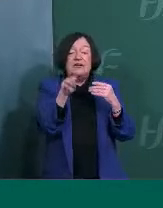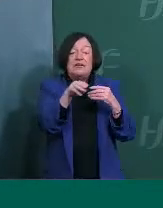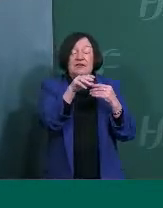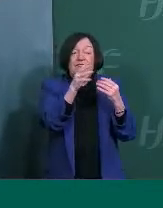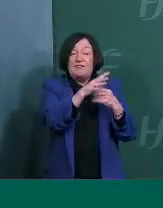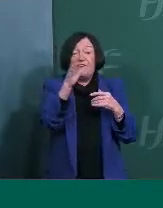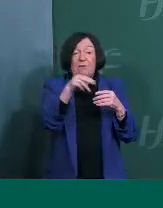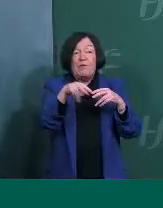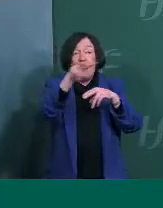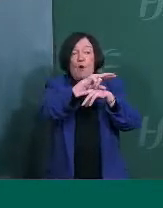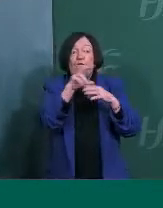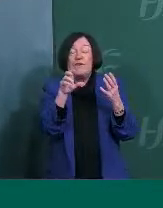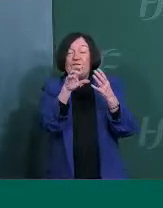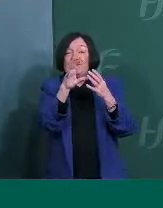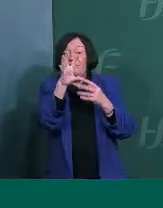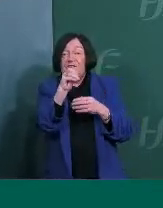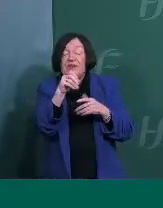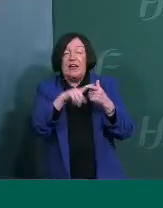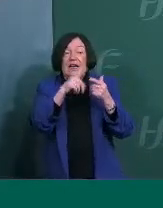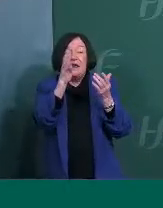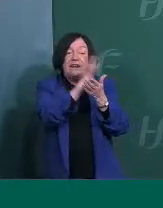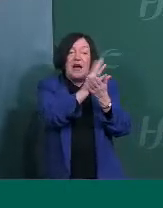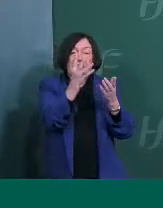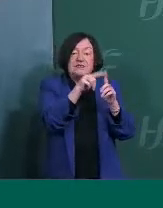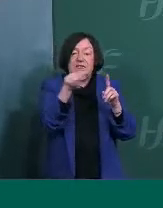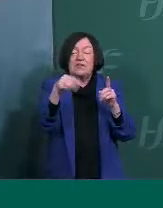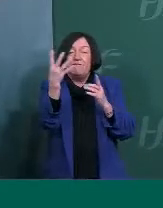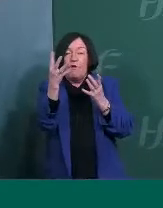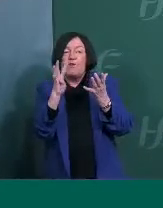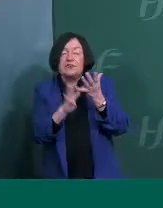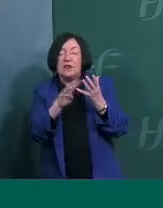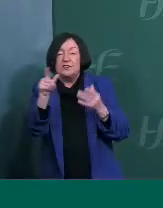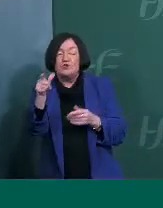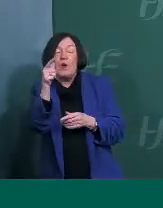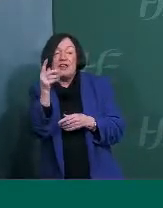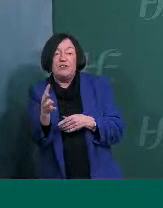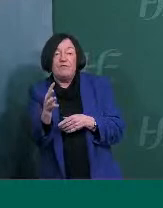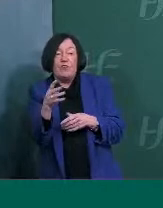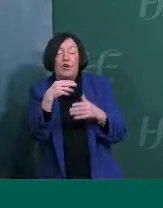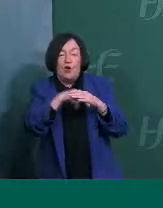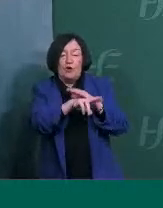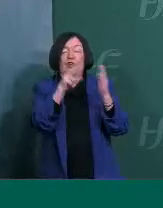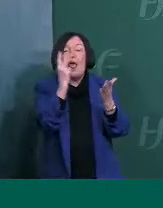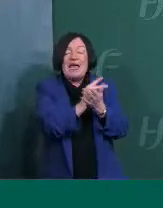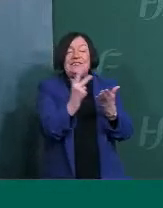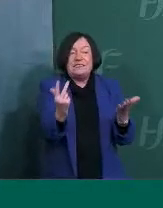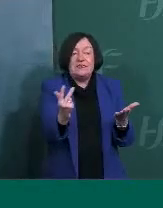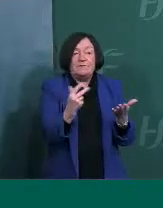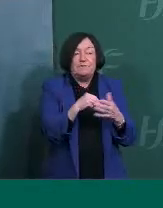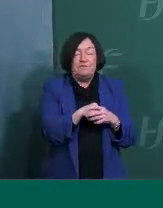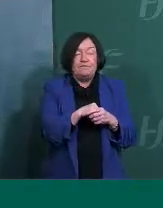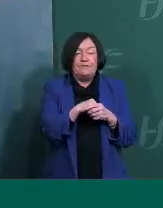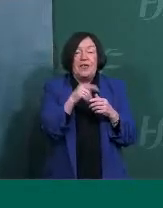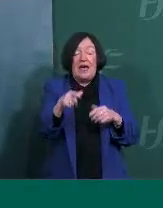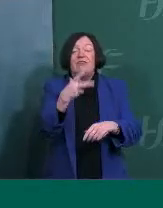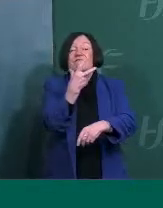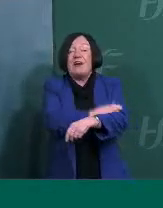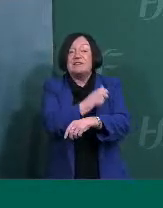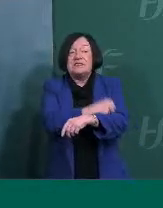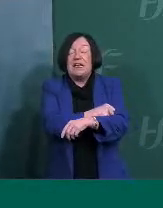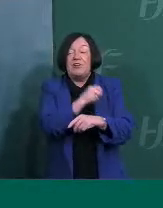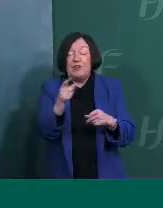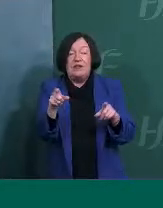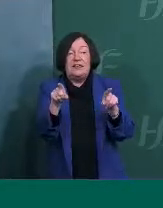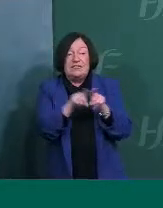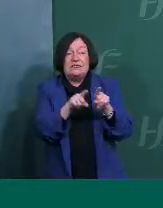50, and between 19 and 49 with 24 and 1 under 18. And the vaccination status